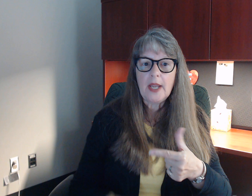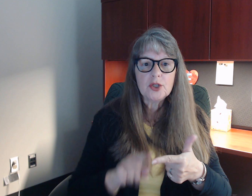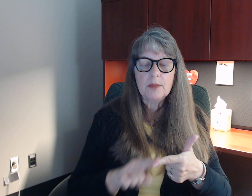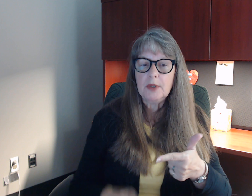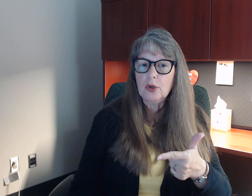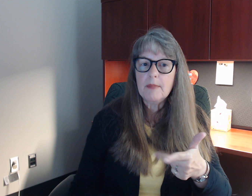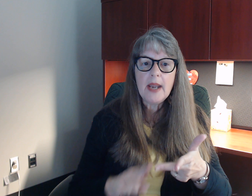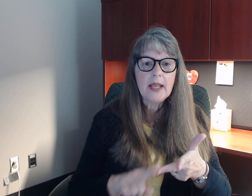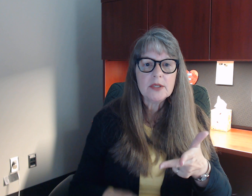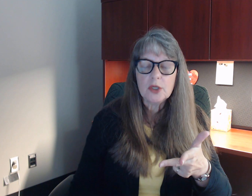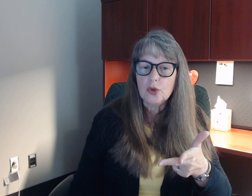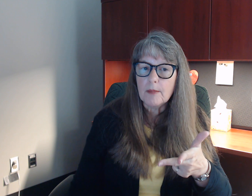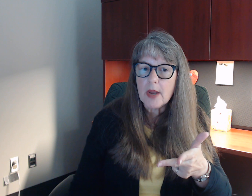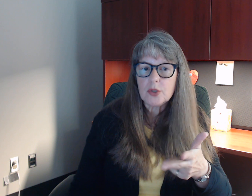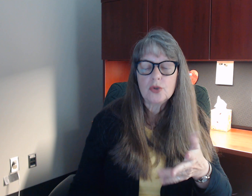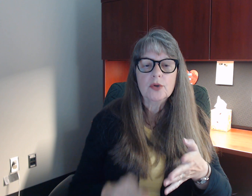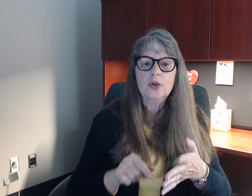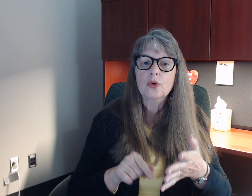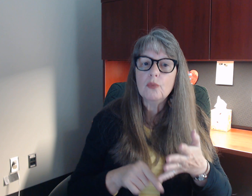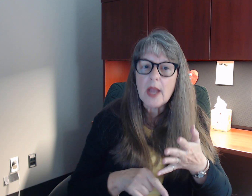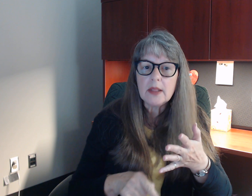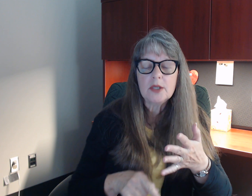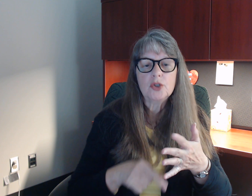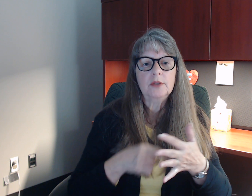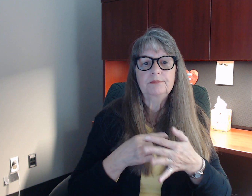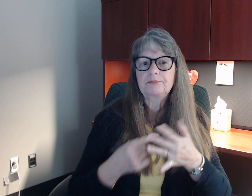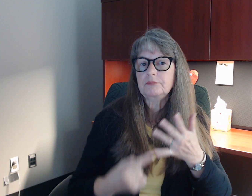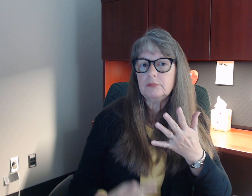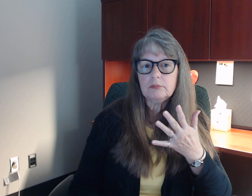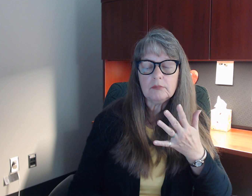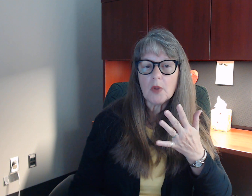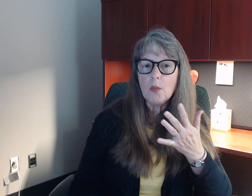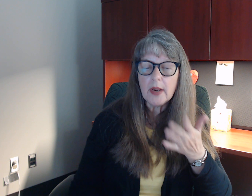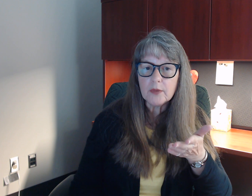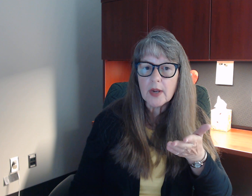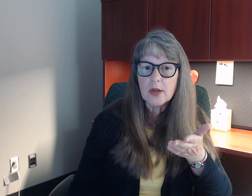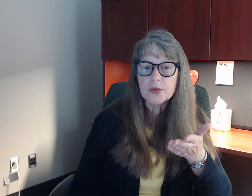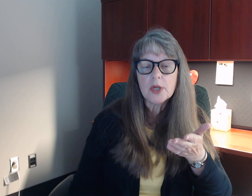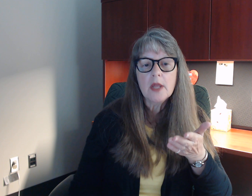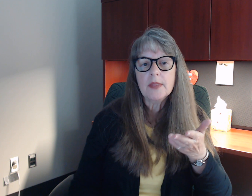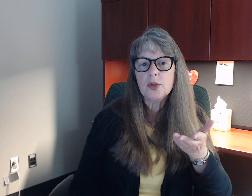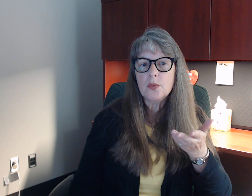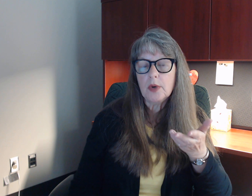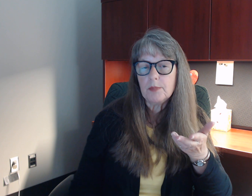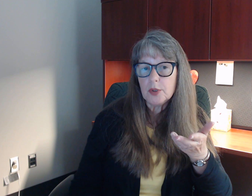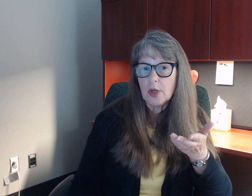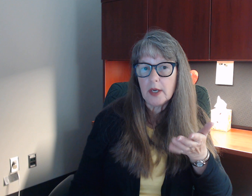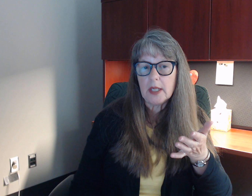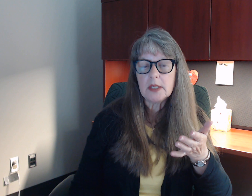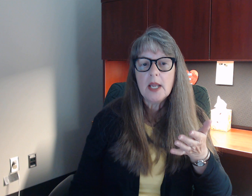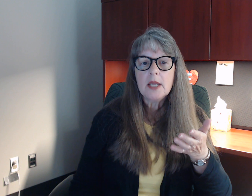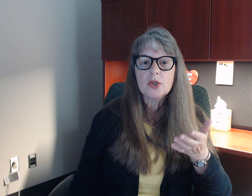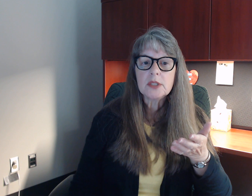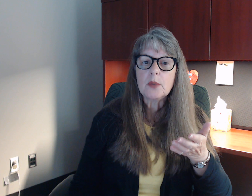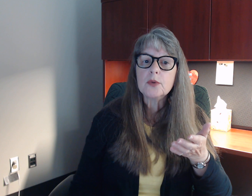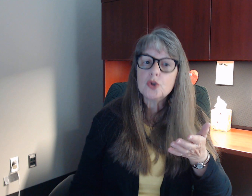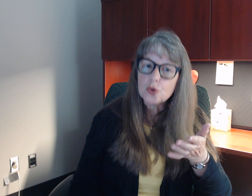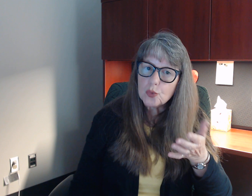ketchup and your mayonnaise and your mustard and your relish and whatever else that you want to put on it. Just like with